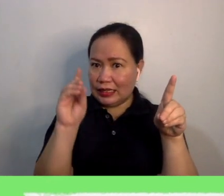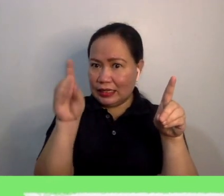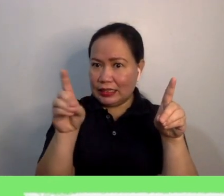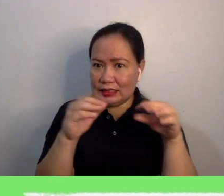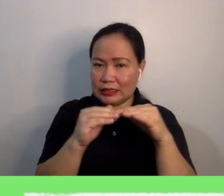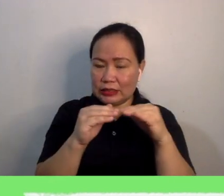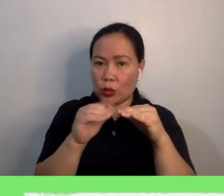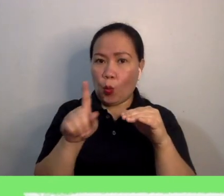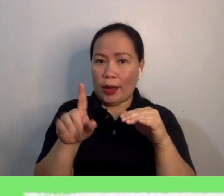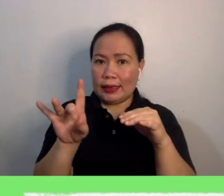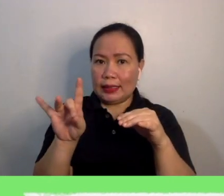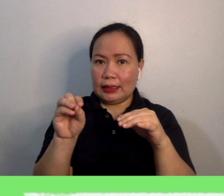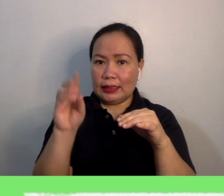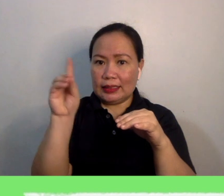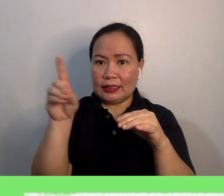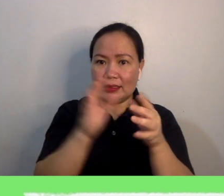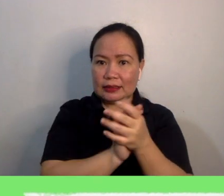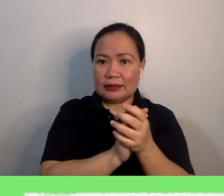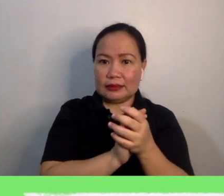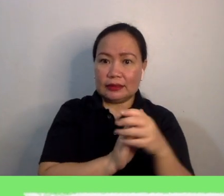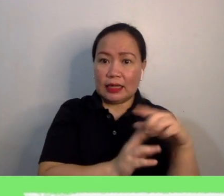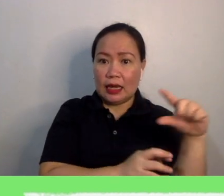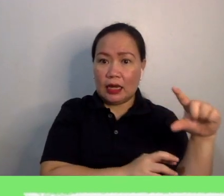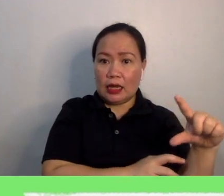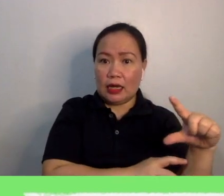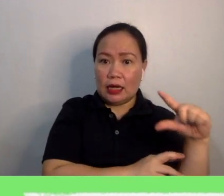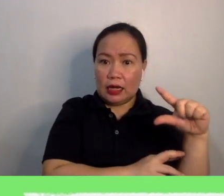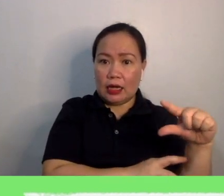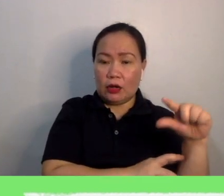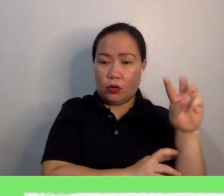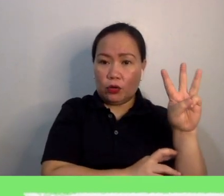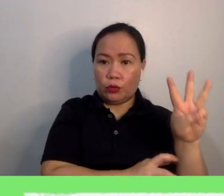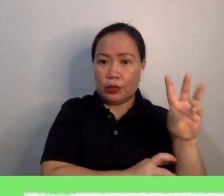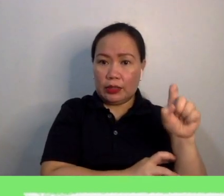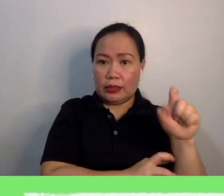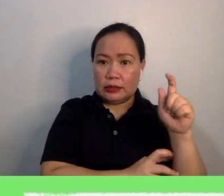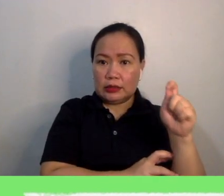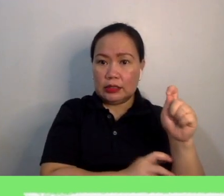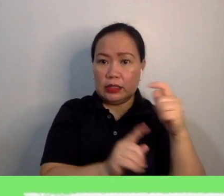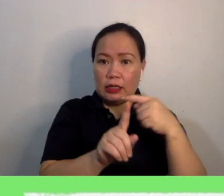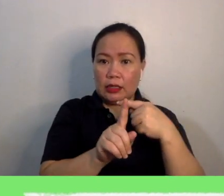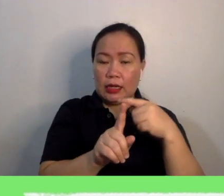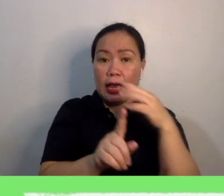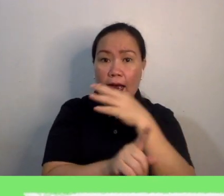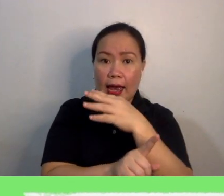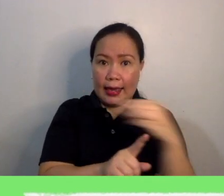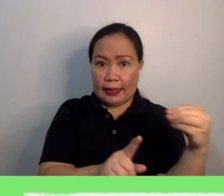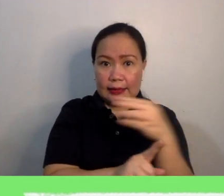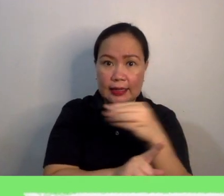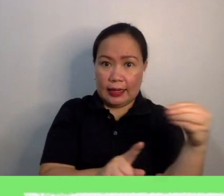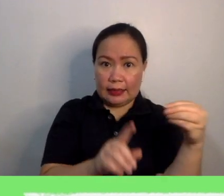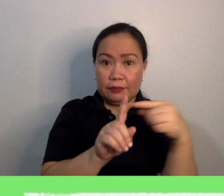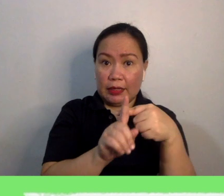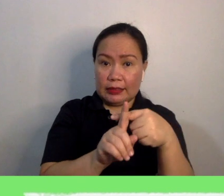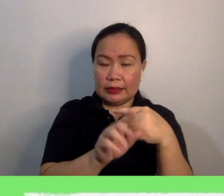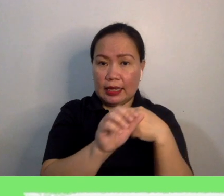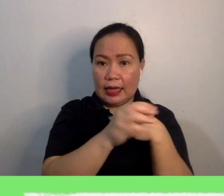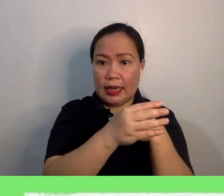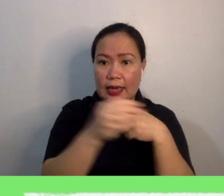this illustration, we can consider that this is end. It's supposed to be end.